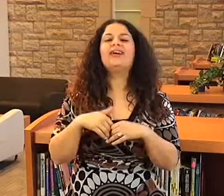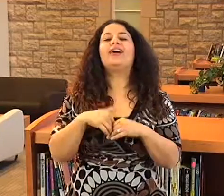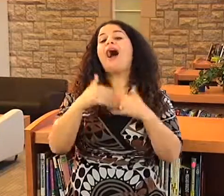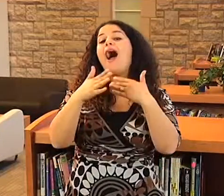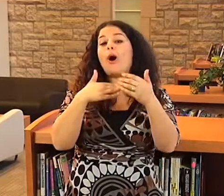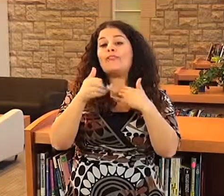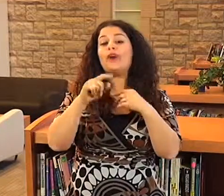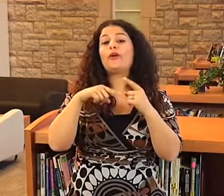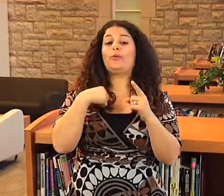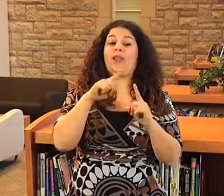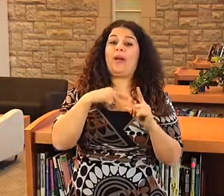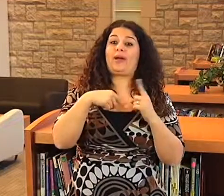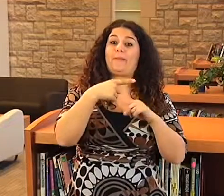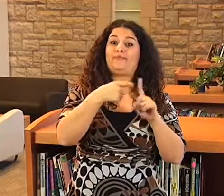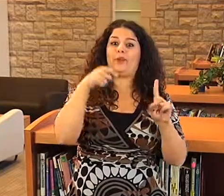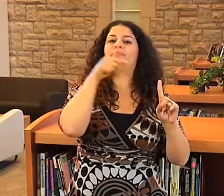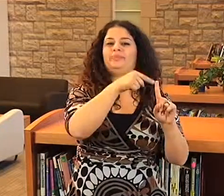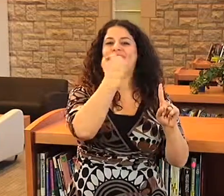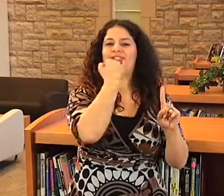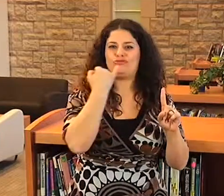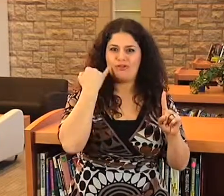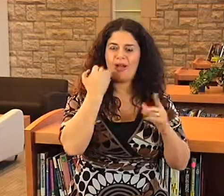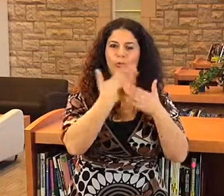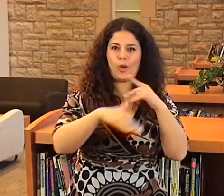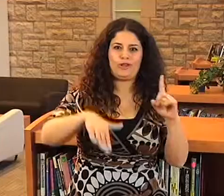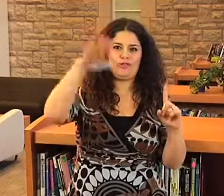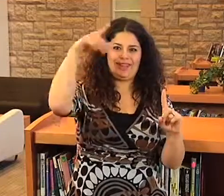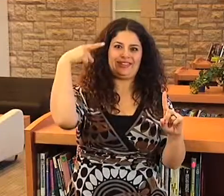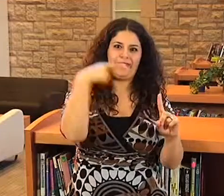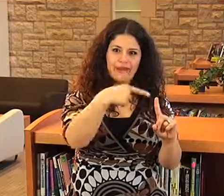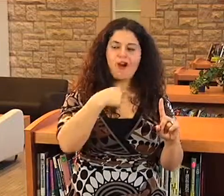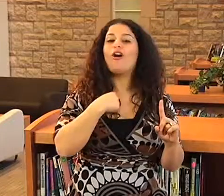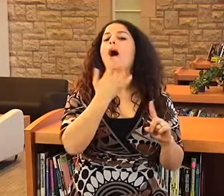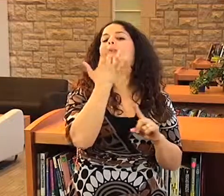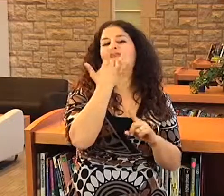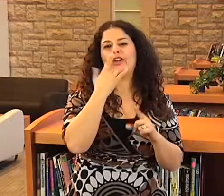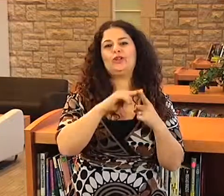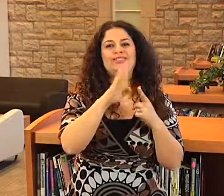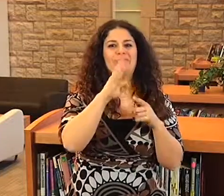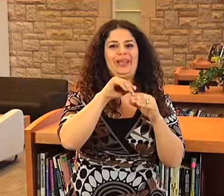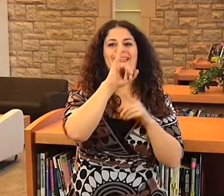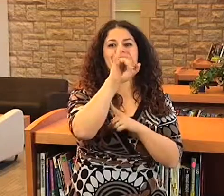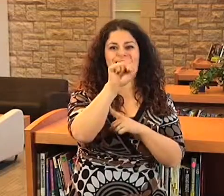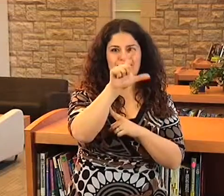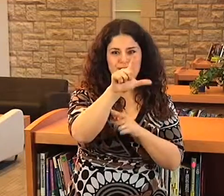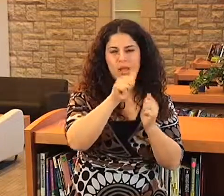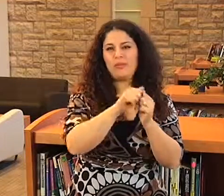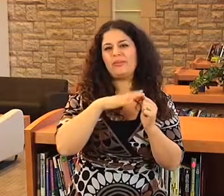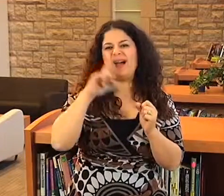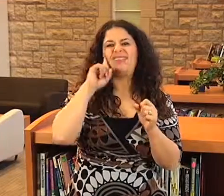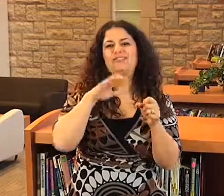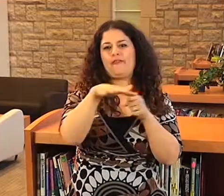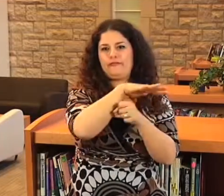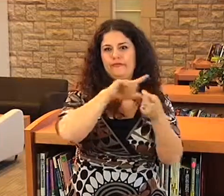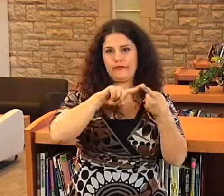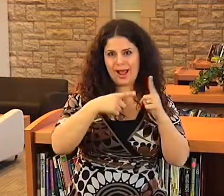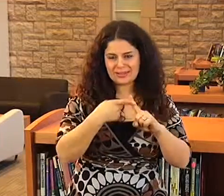sign language and American Sign Language. I'm from Israel. I was born and raised there, and I